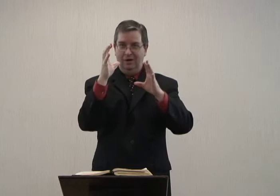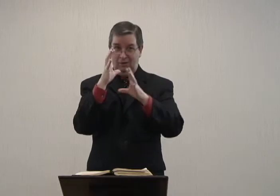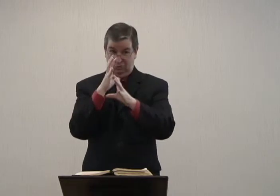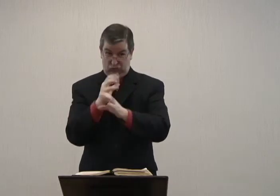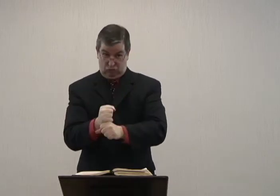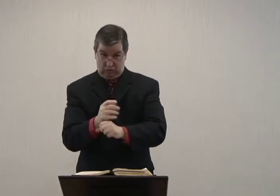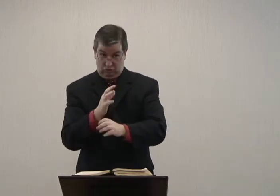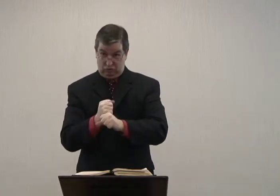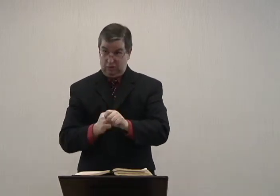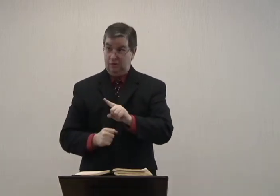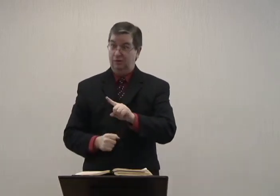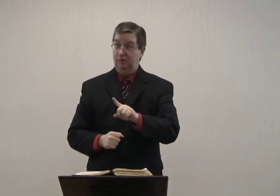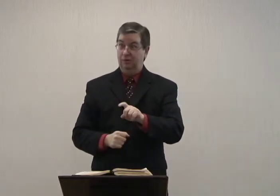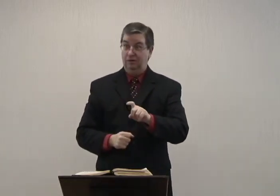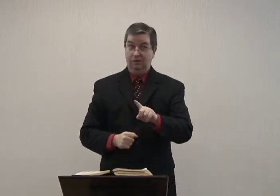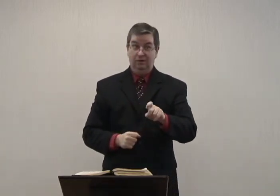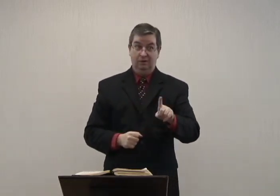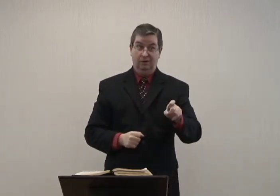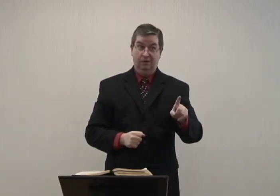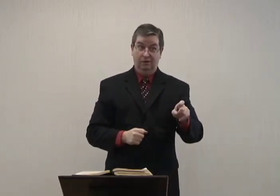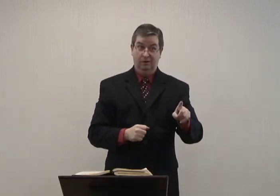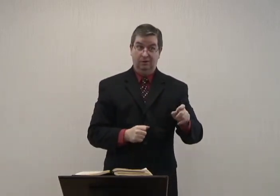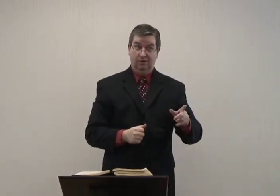You know the numbers. Do you trust them?